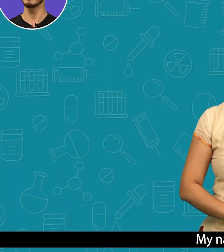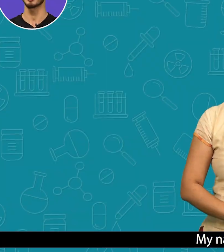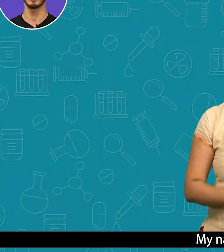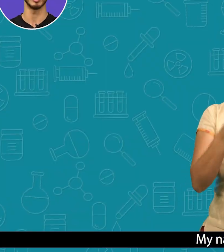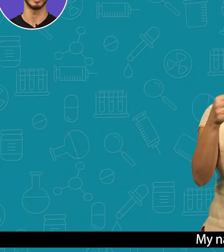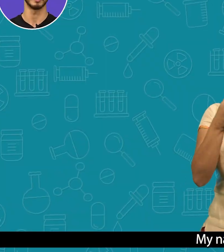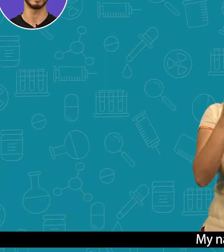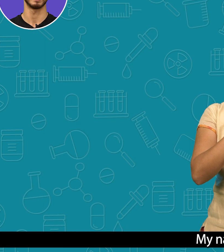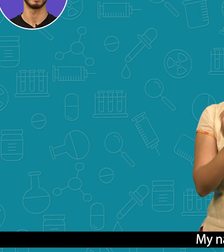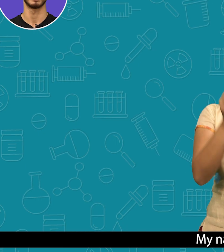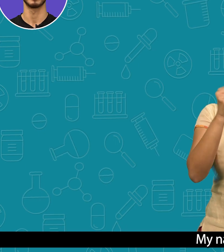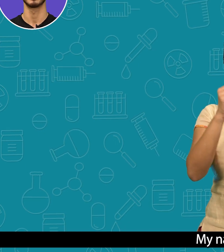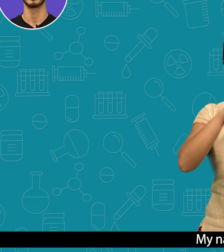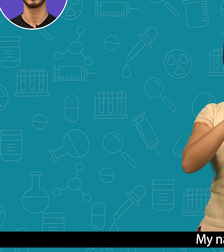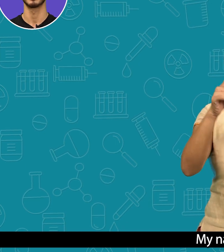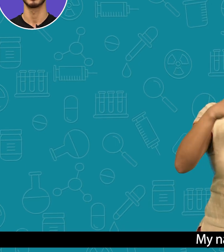My name is Shubhajit,